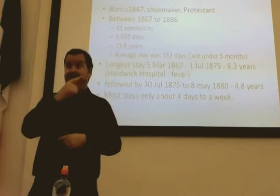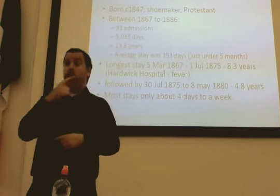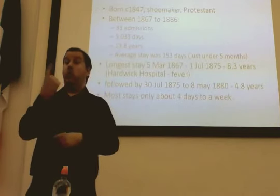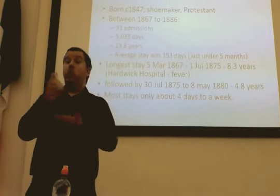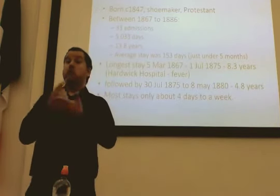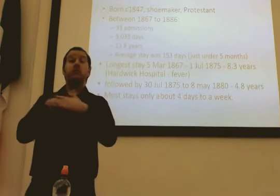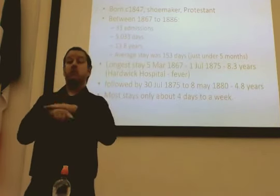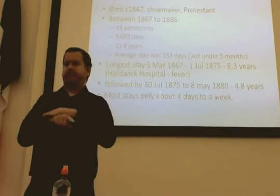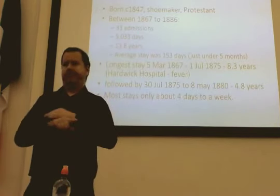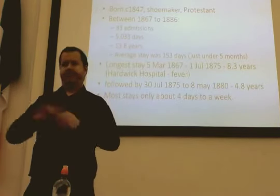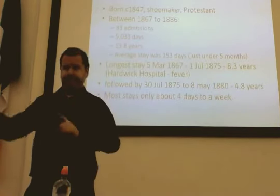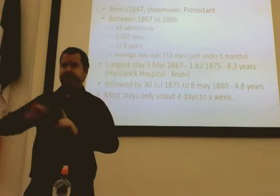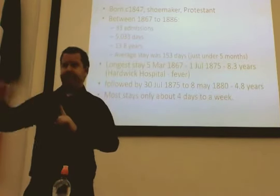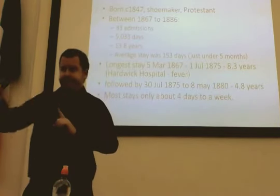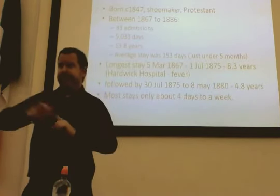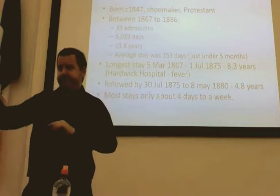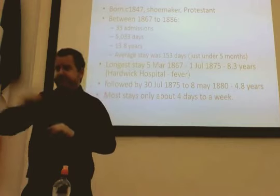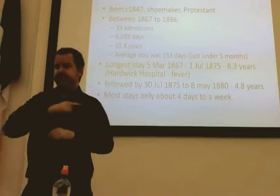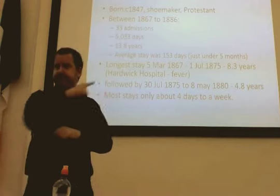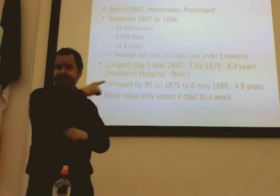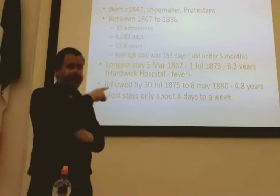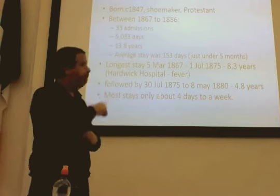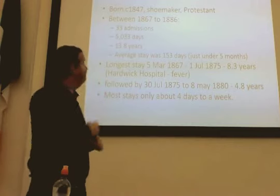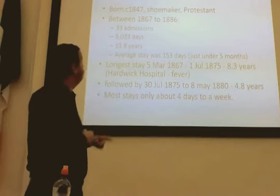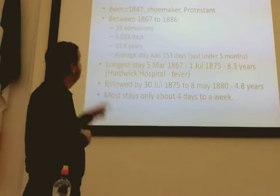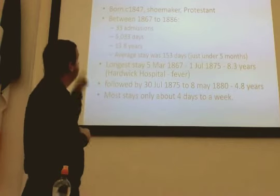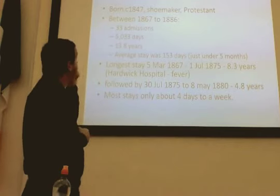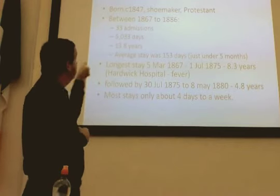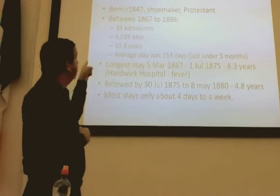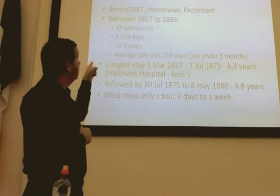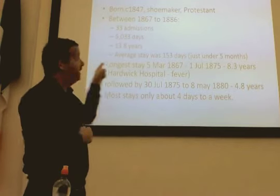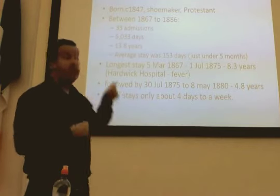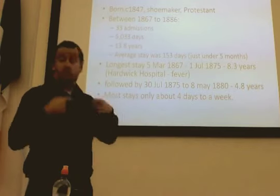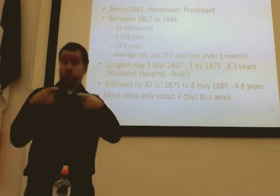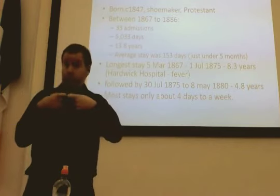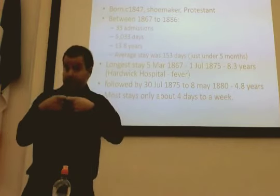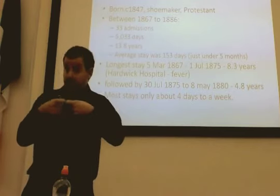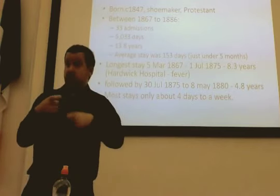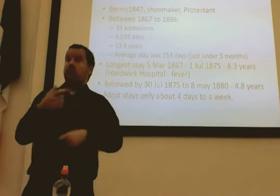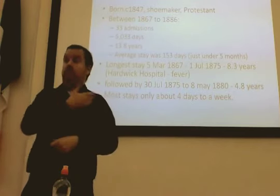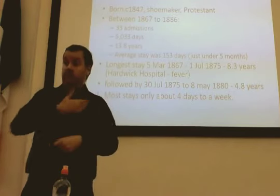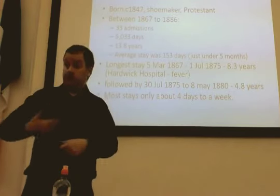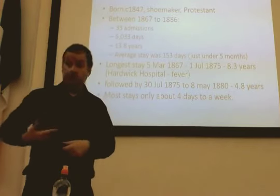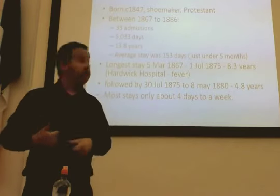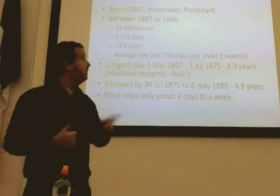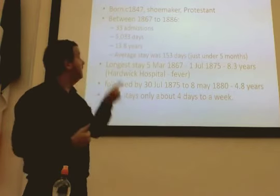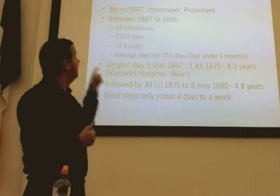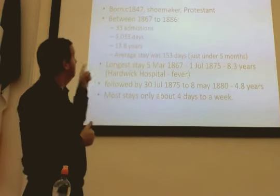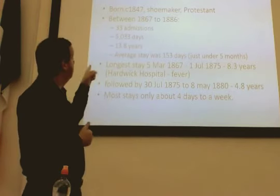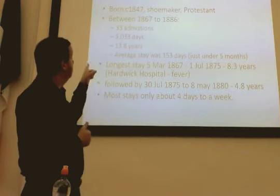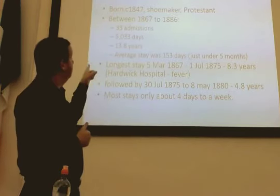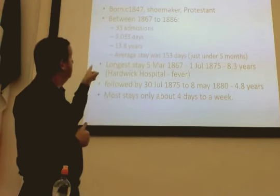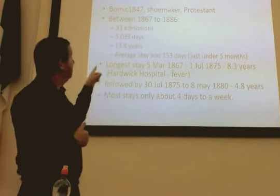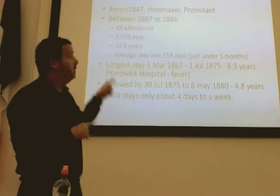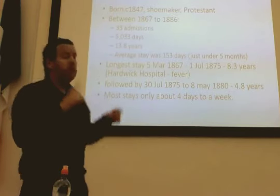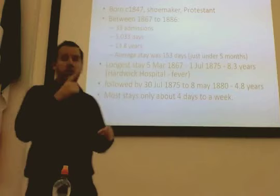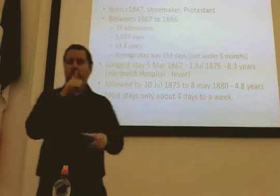So this one is a little bit different. This is another person who was in and out. He was a shoemaker, Protestant.